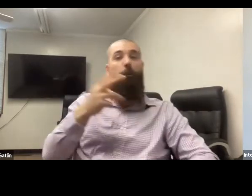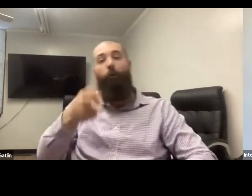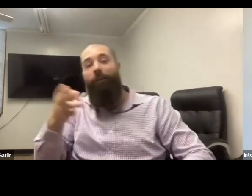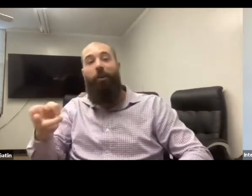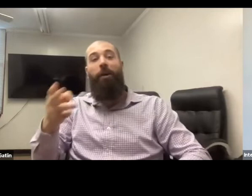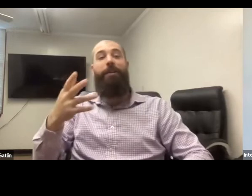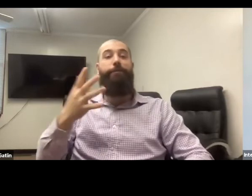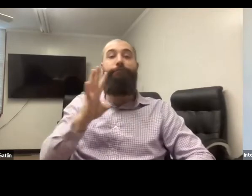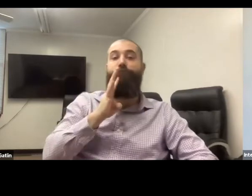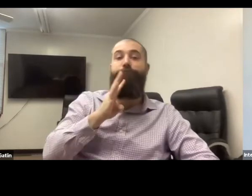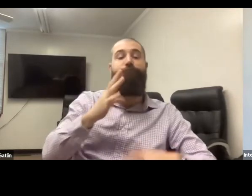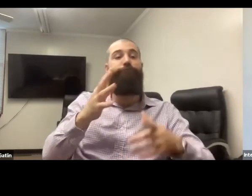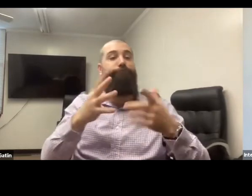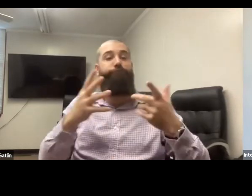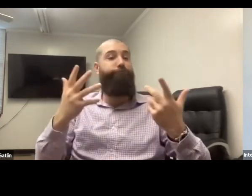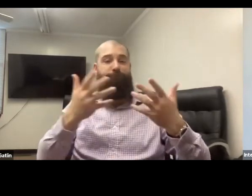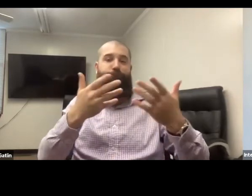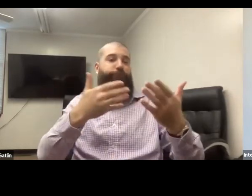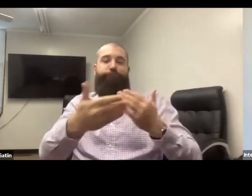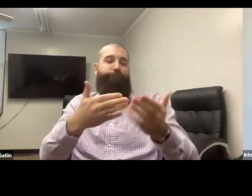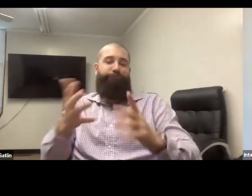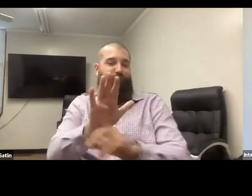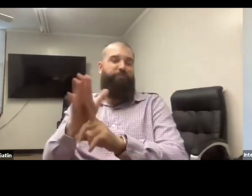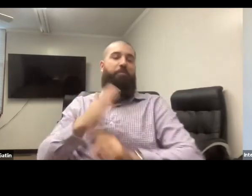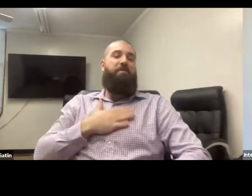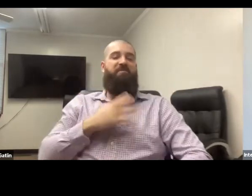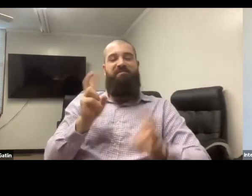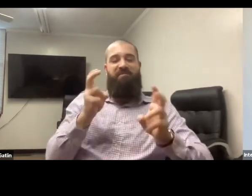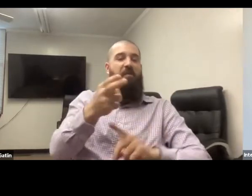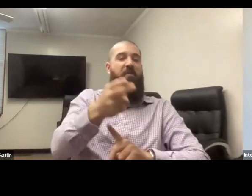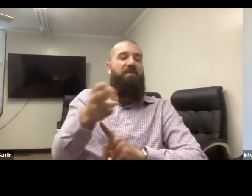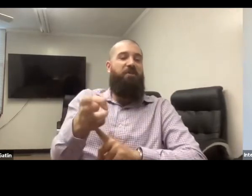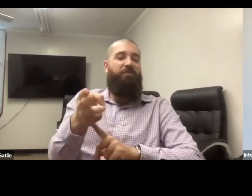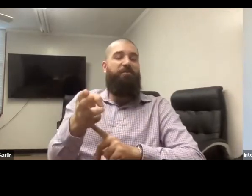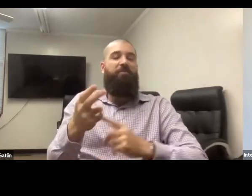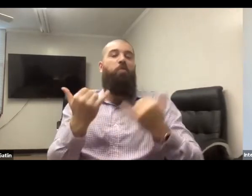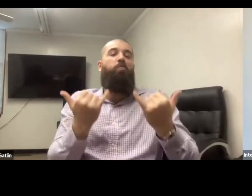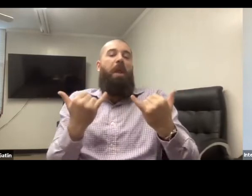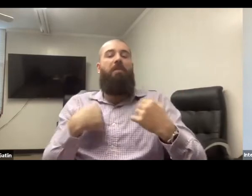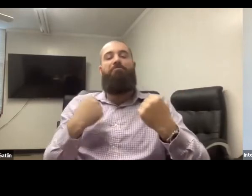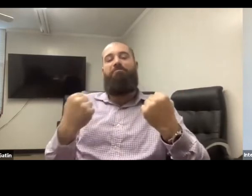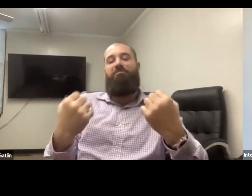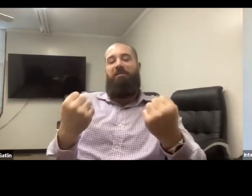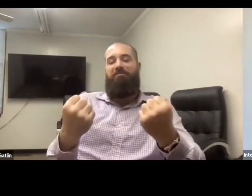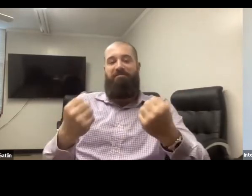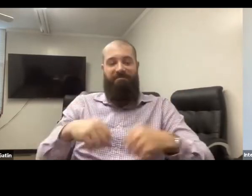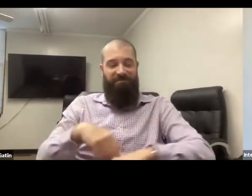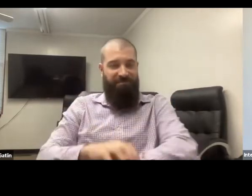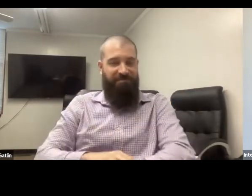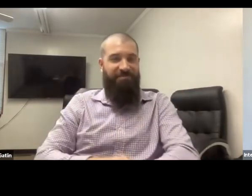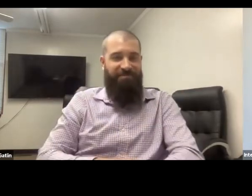each person has their own identity in the deaf community, you know, deaf, hard of hearing, whatever. But mine, I tend to identify as hard of